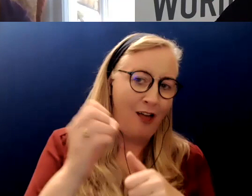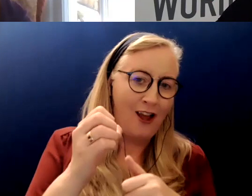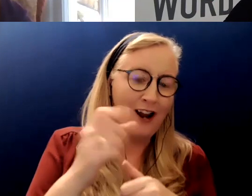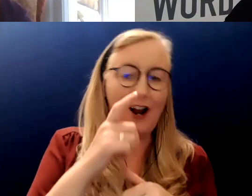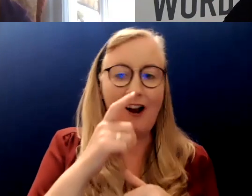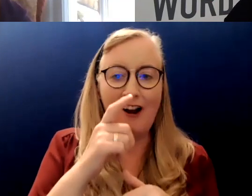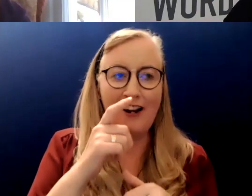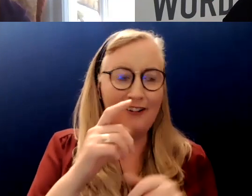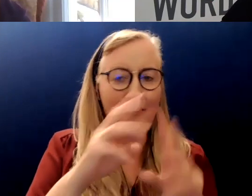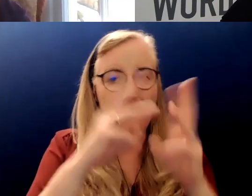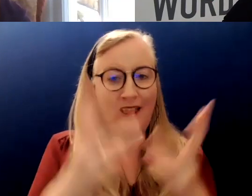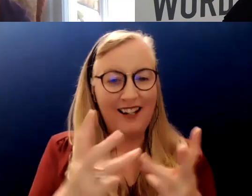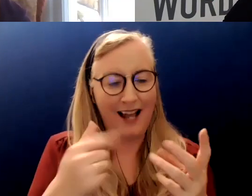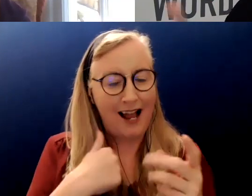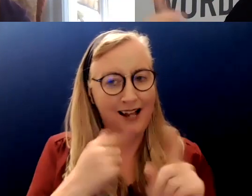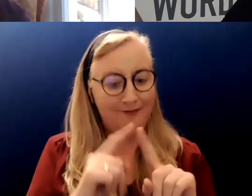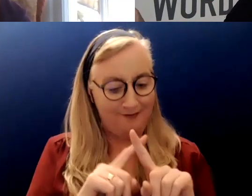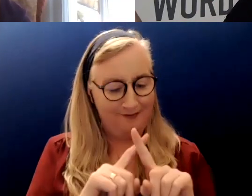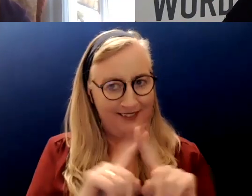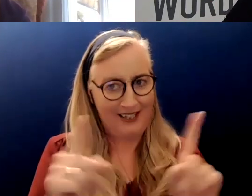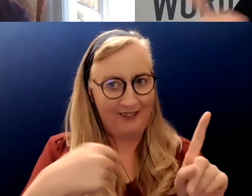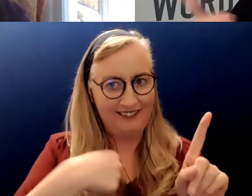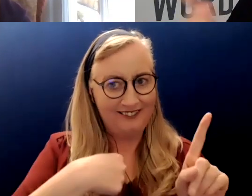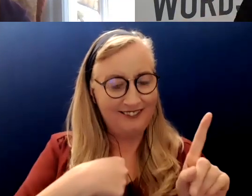this person. Mhm. But